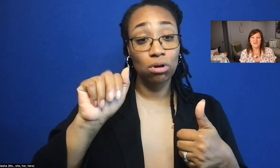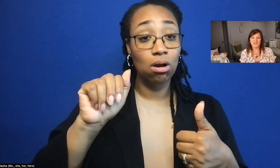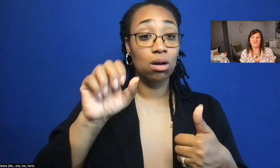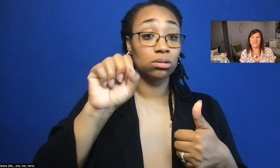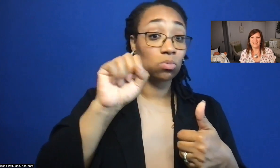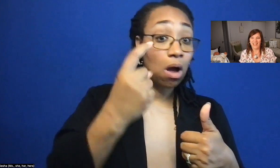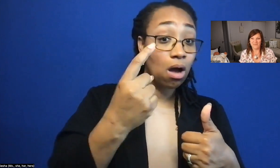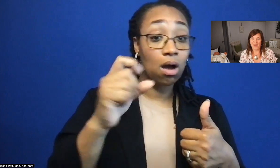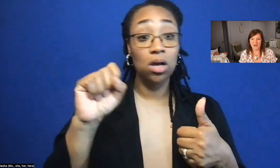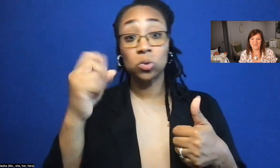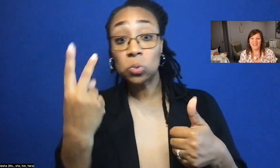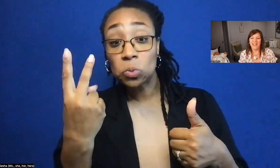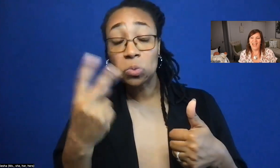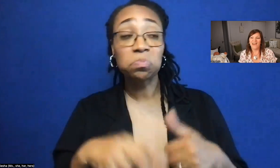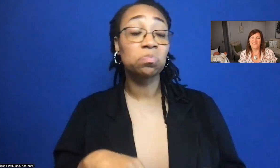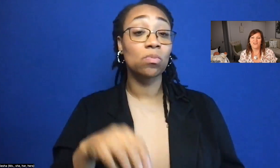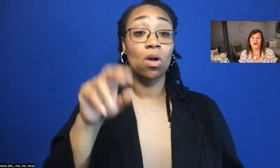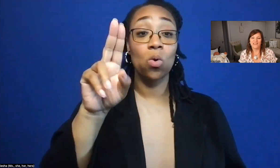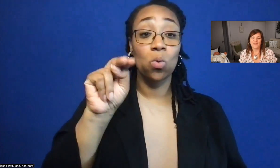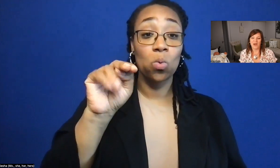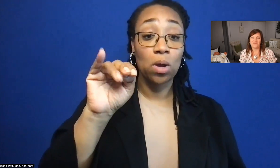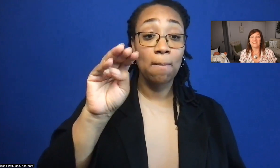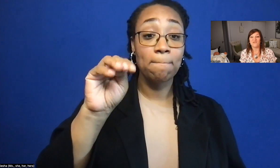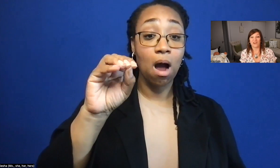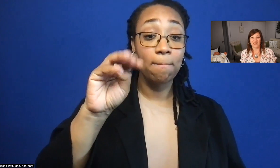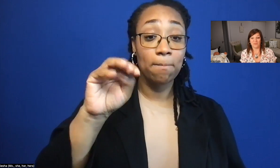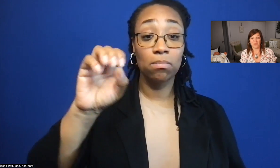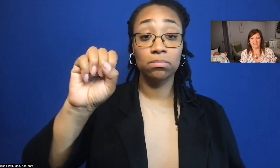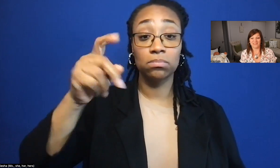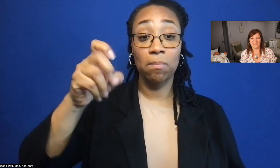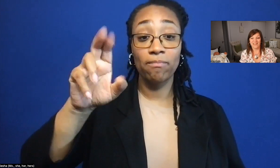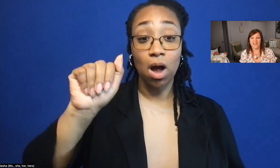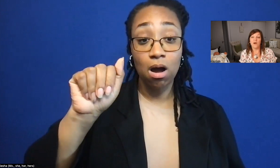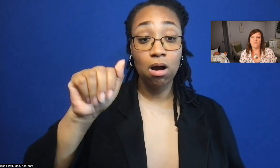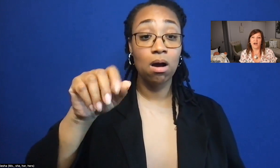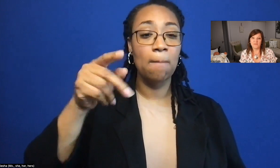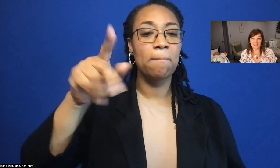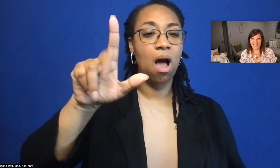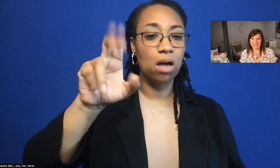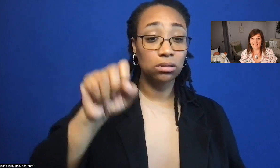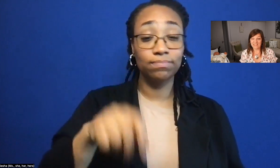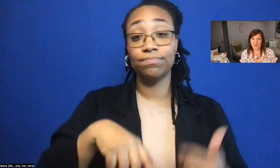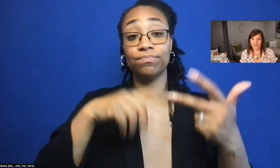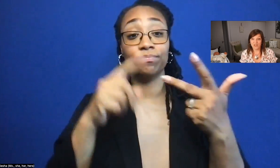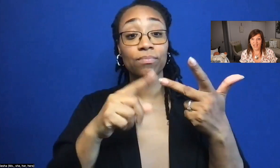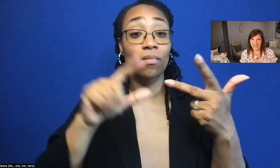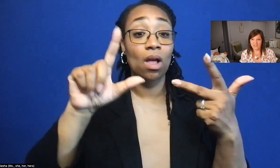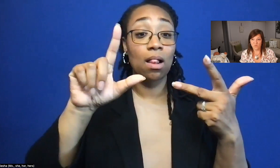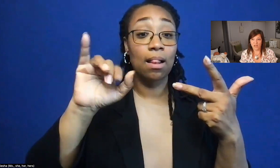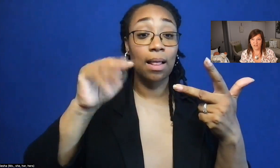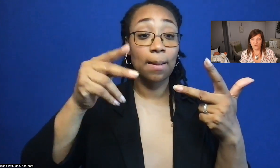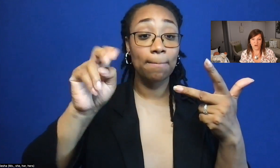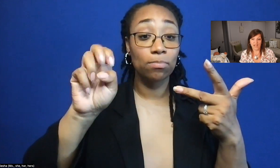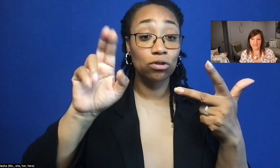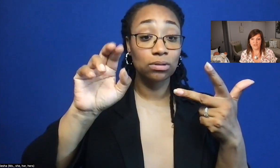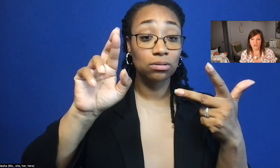If you do need a pump, having a quality pump is very important. Pumps like the Spectra